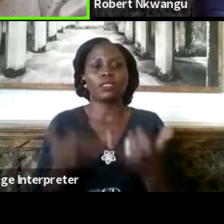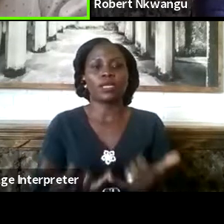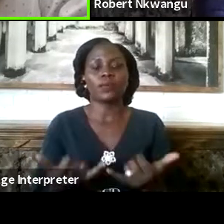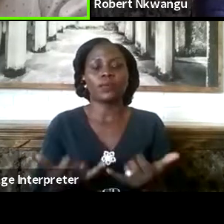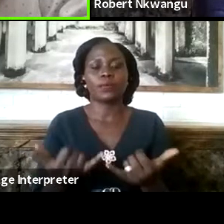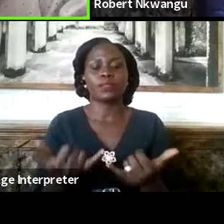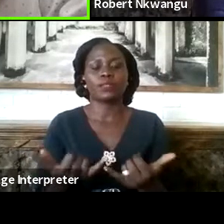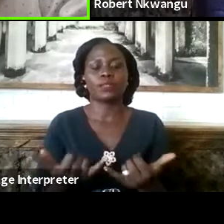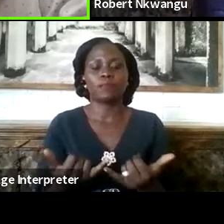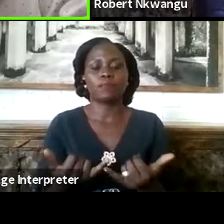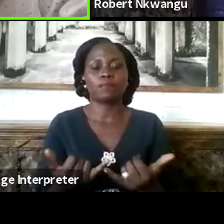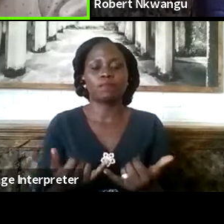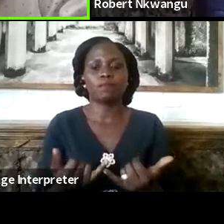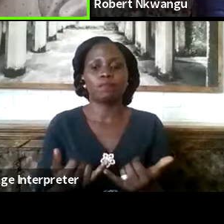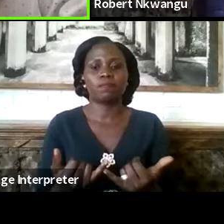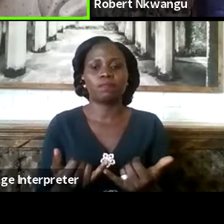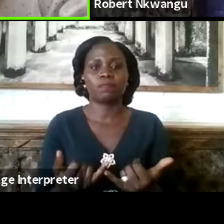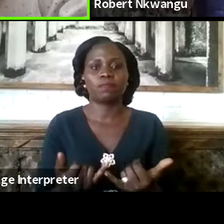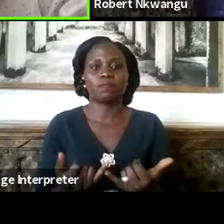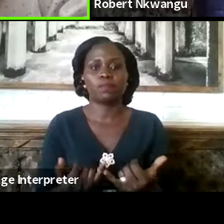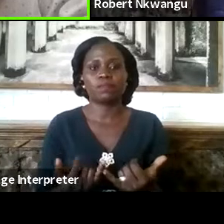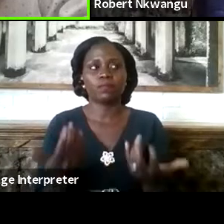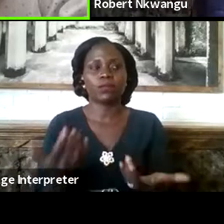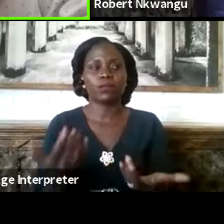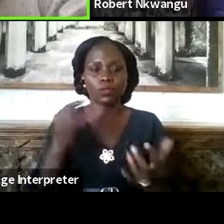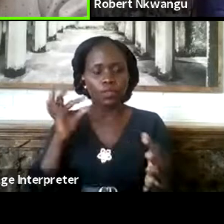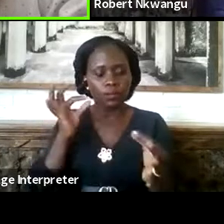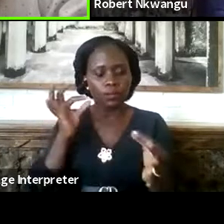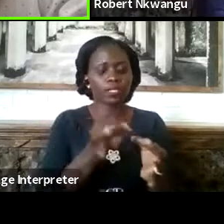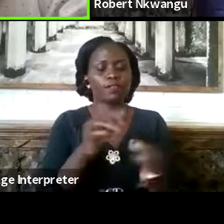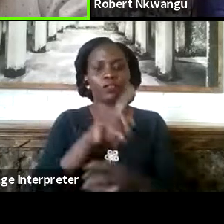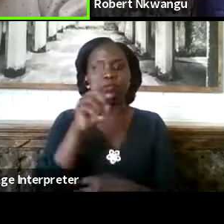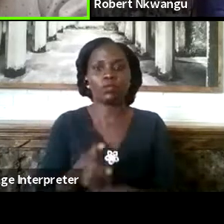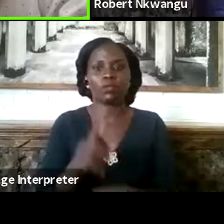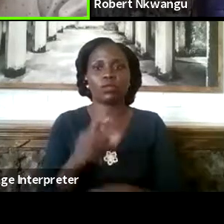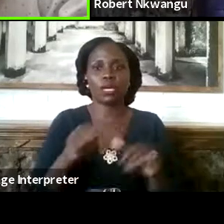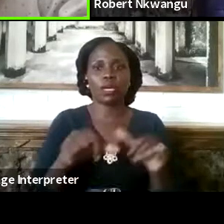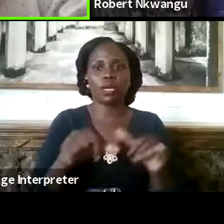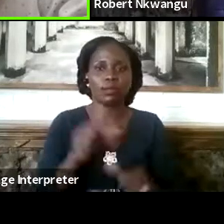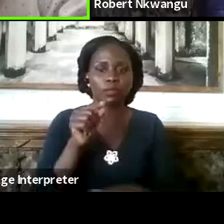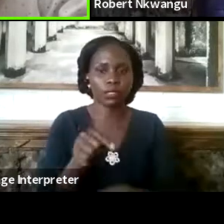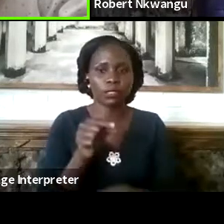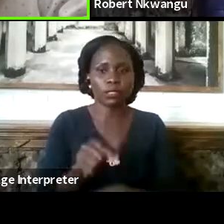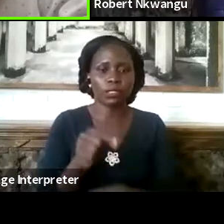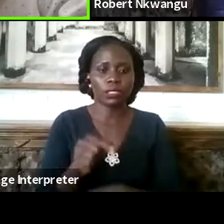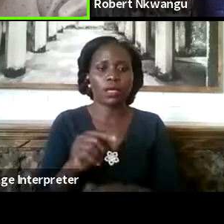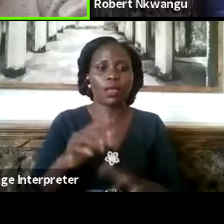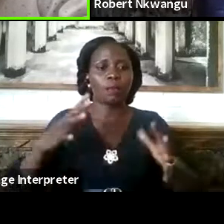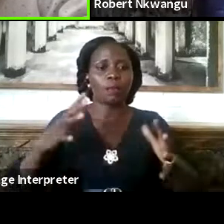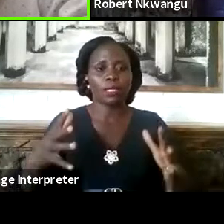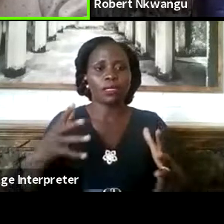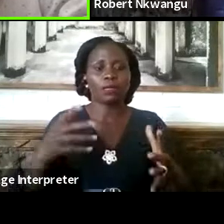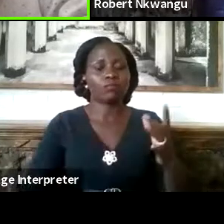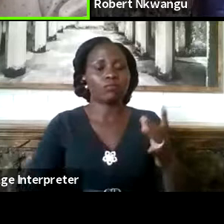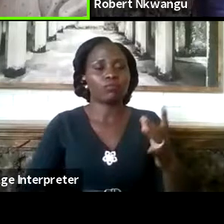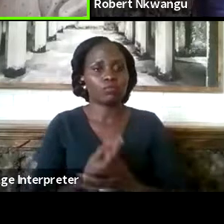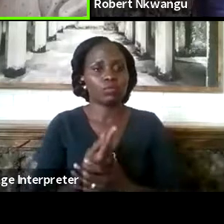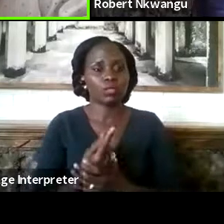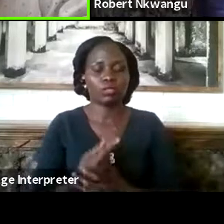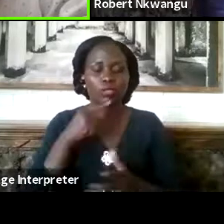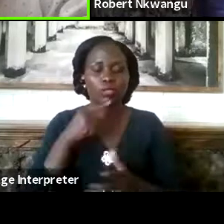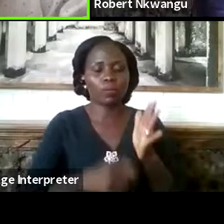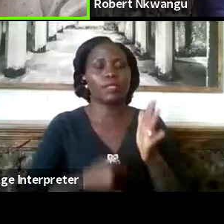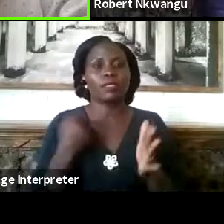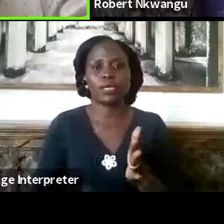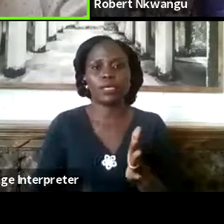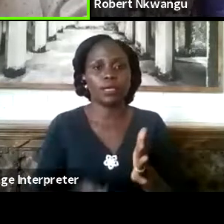going to this specific question about this mega platform, social media platforms. Well, I think